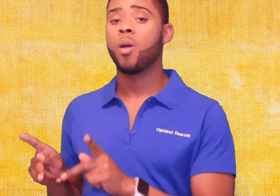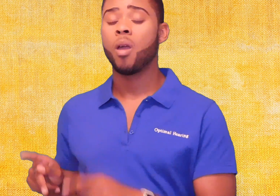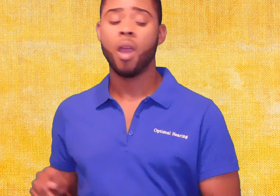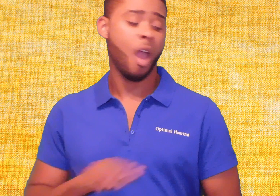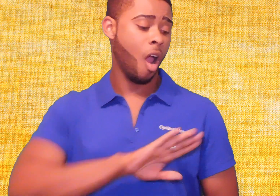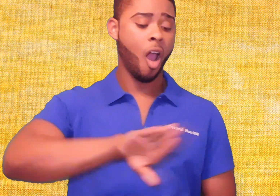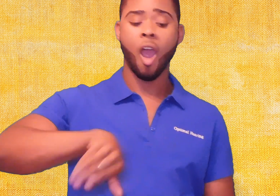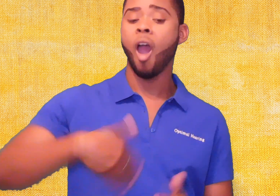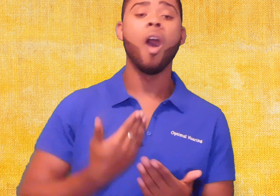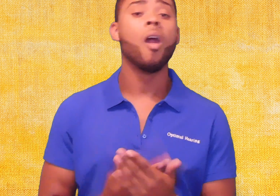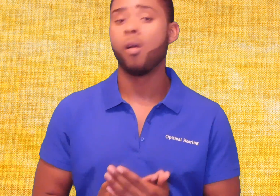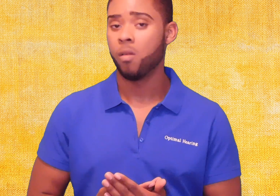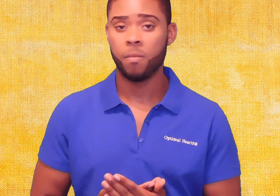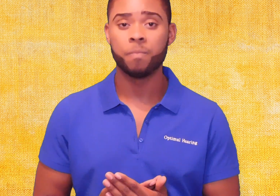alike.